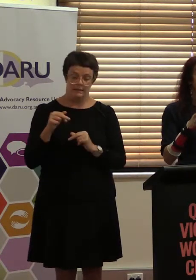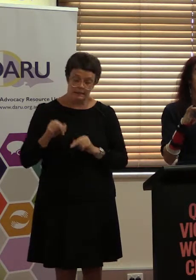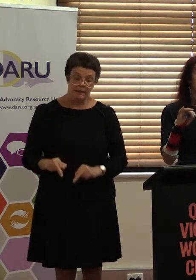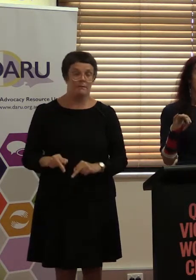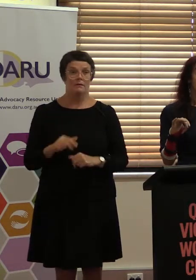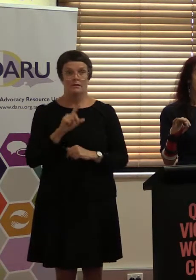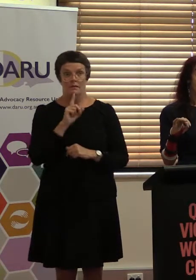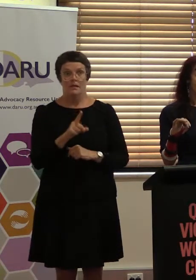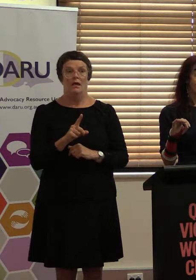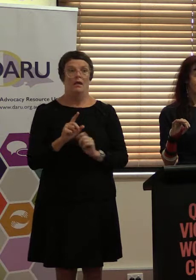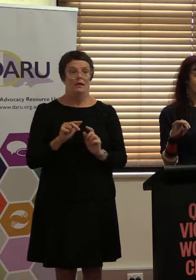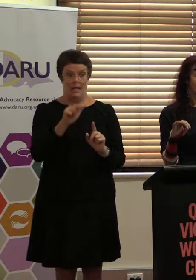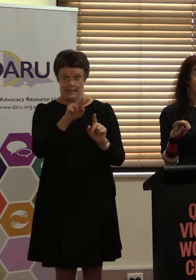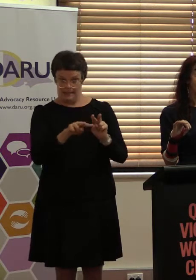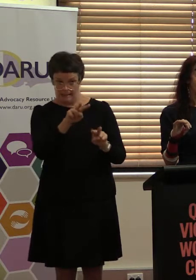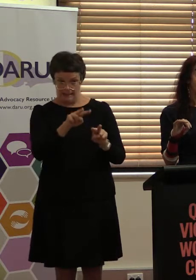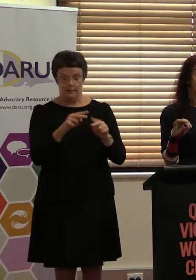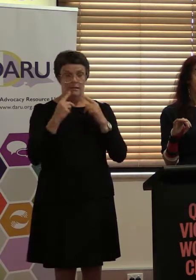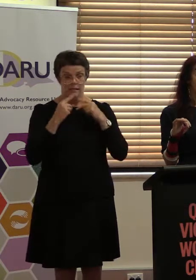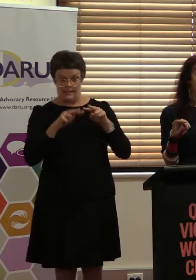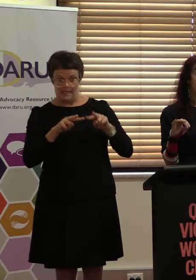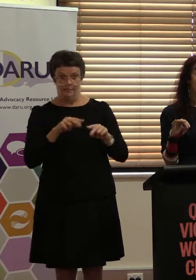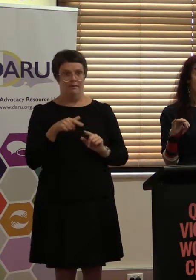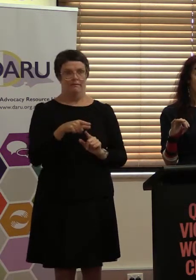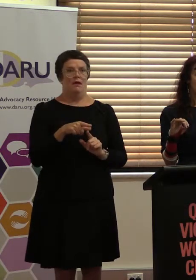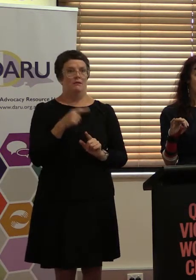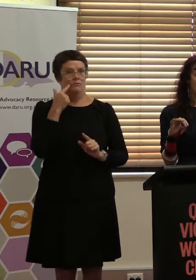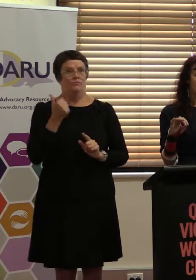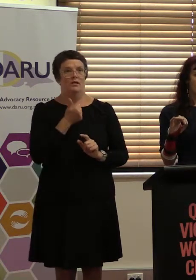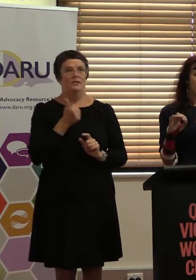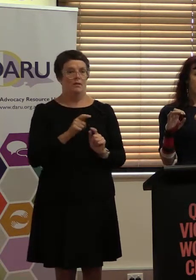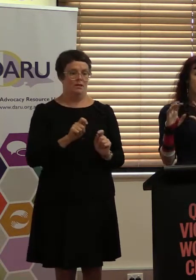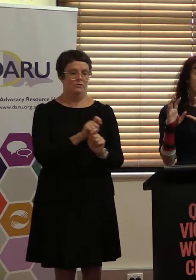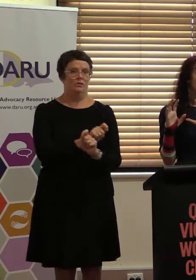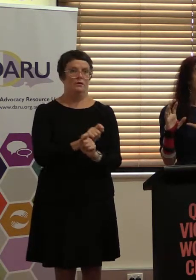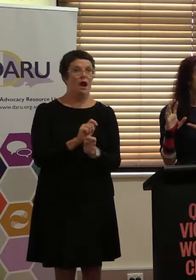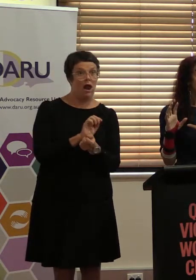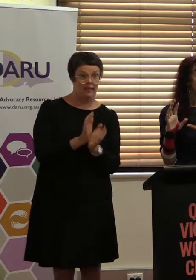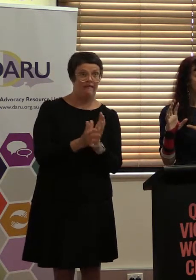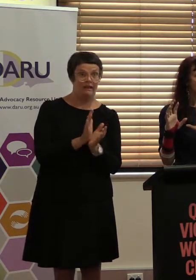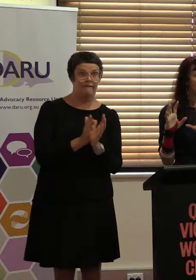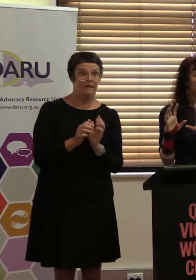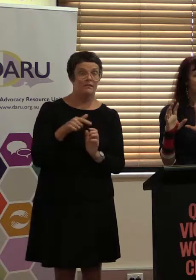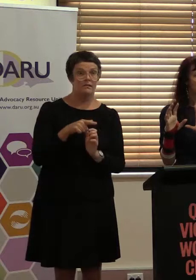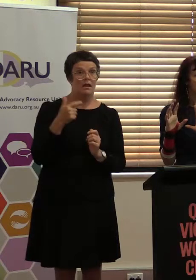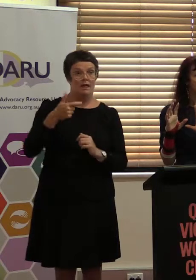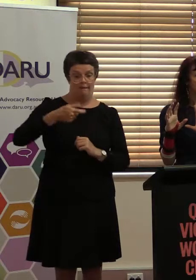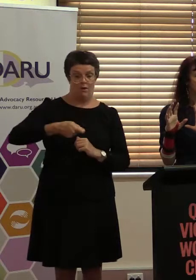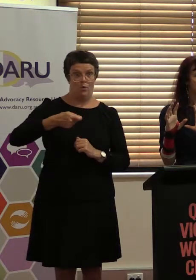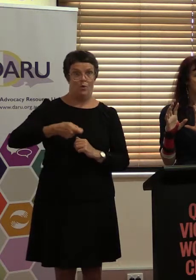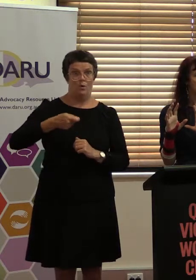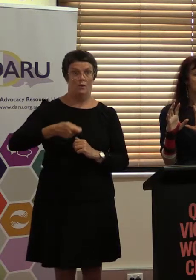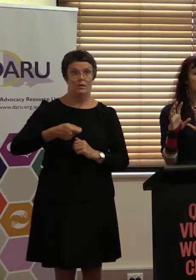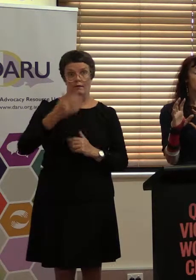and succeeded in persuading the courts that an education plan is not a